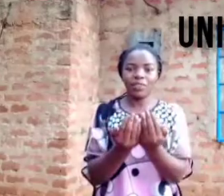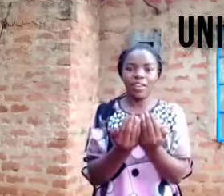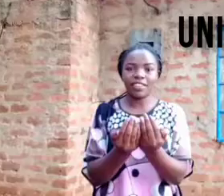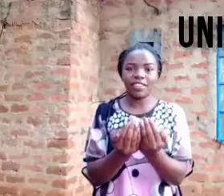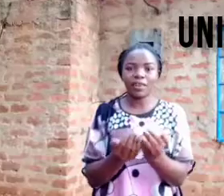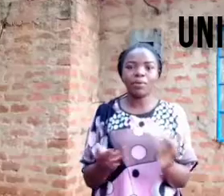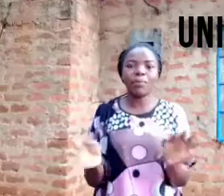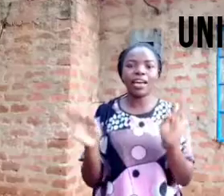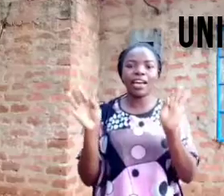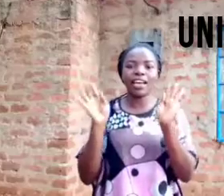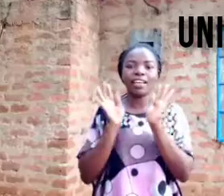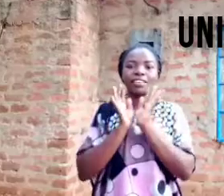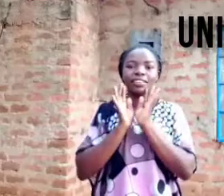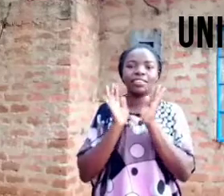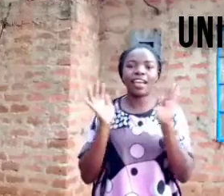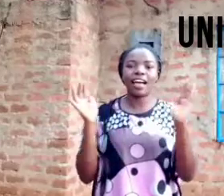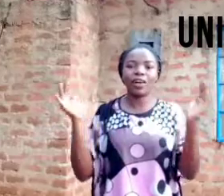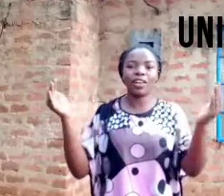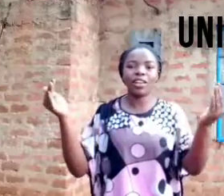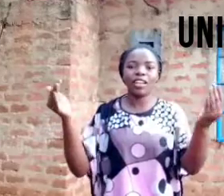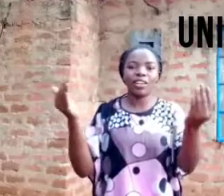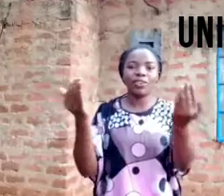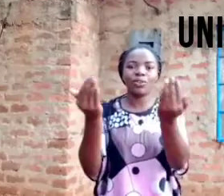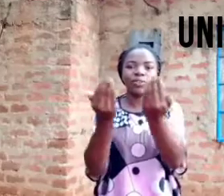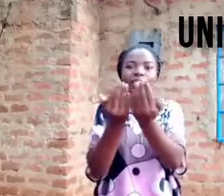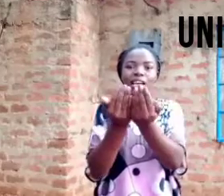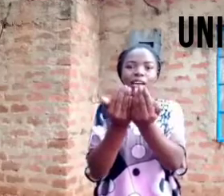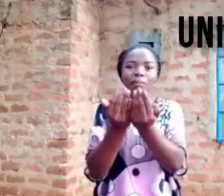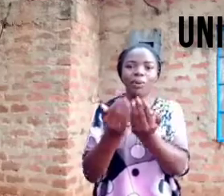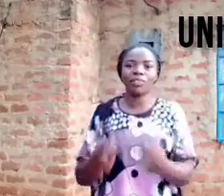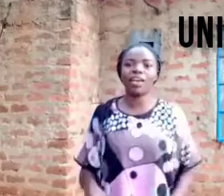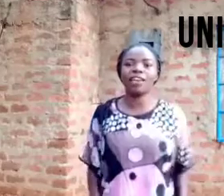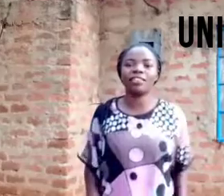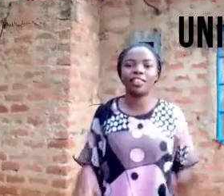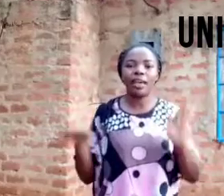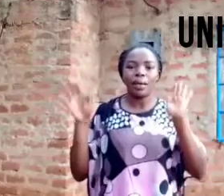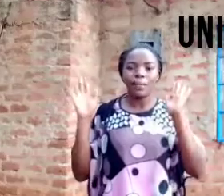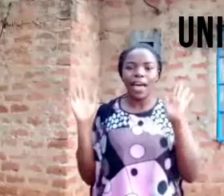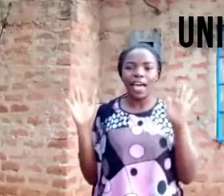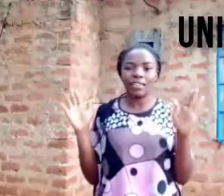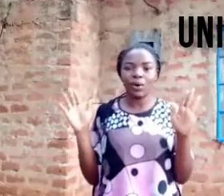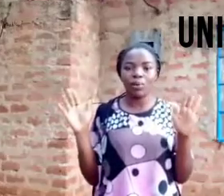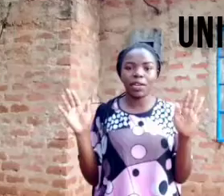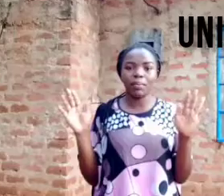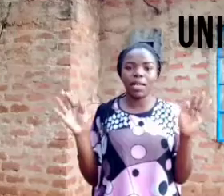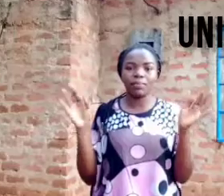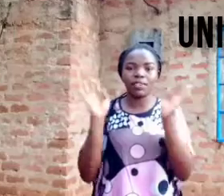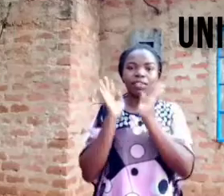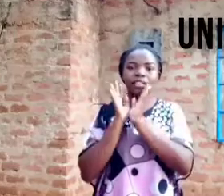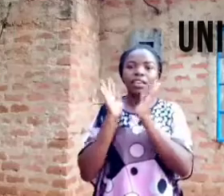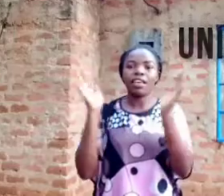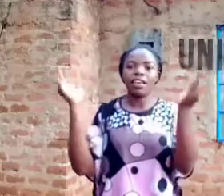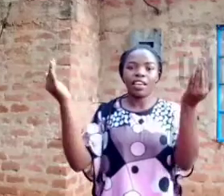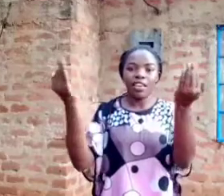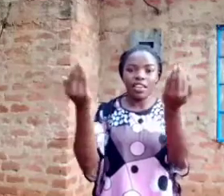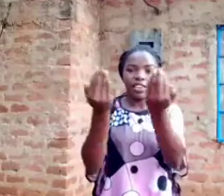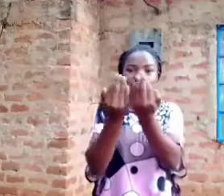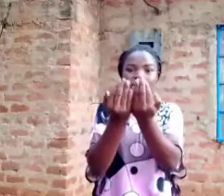Universe. We make a circle using both hands, but open palms.